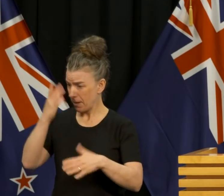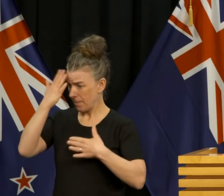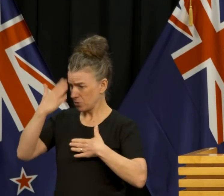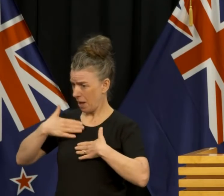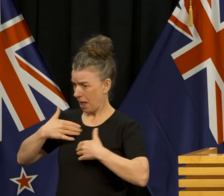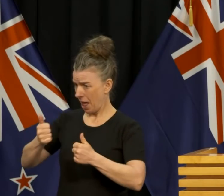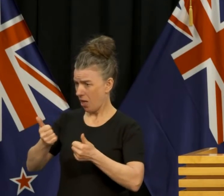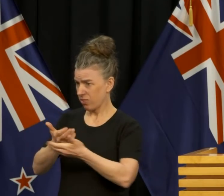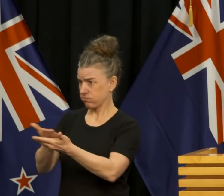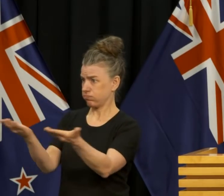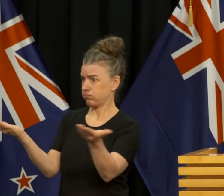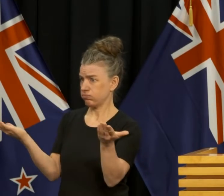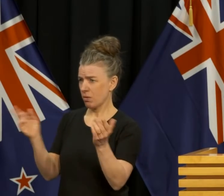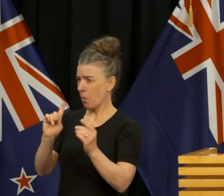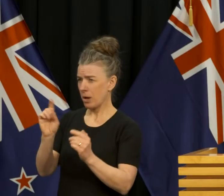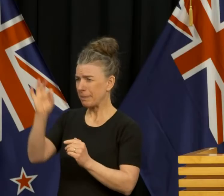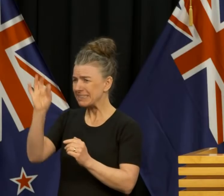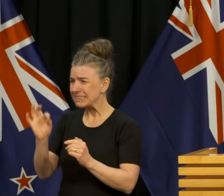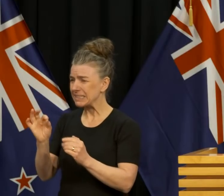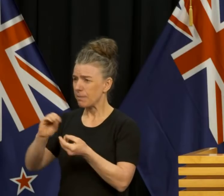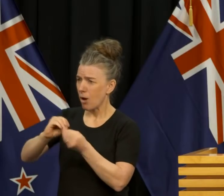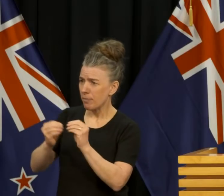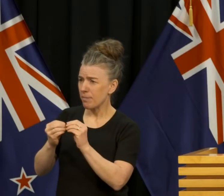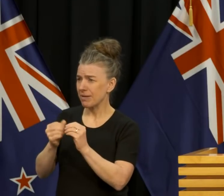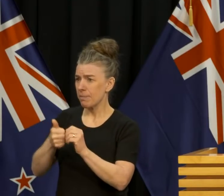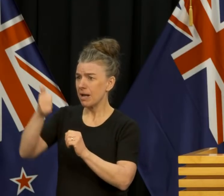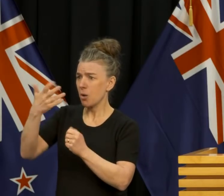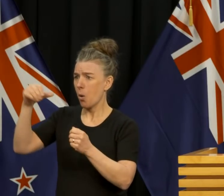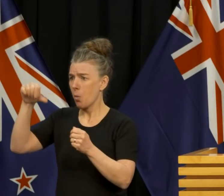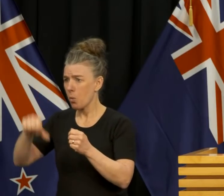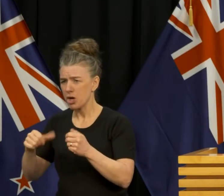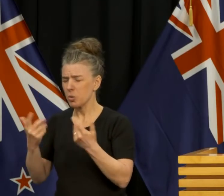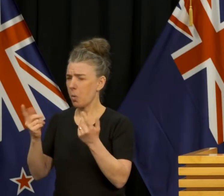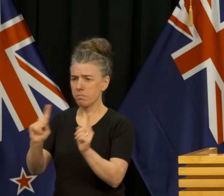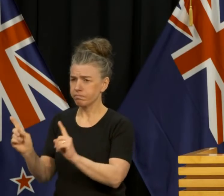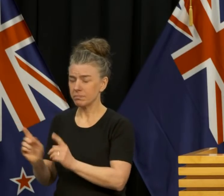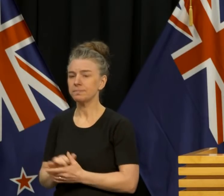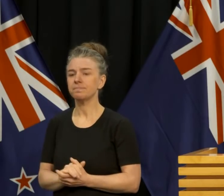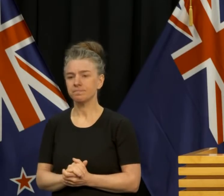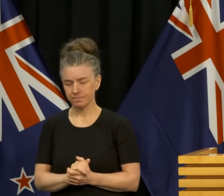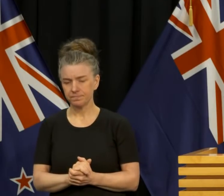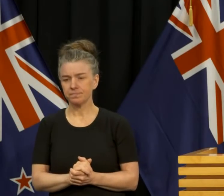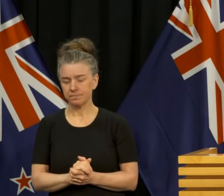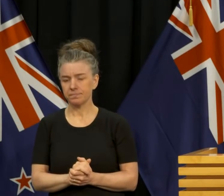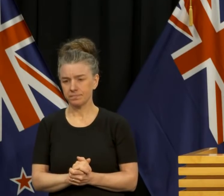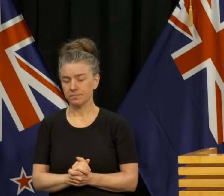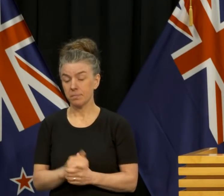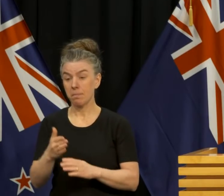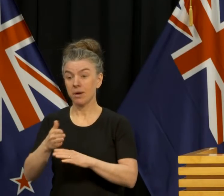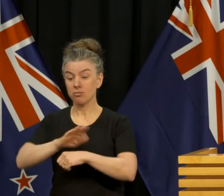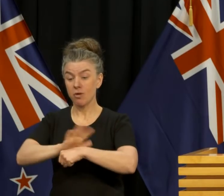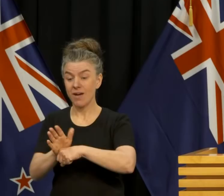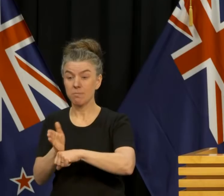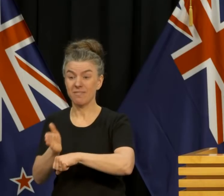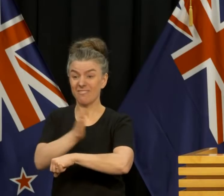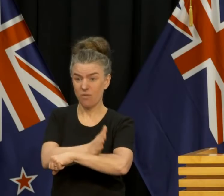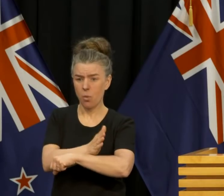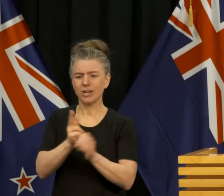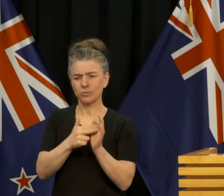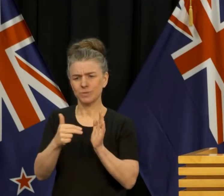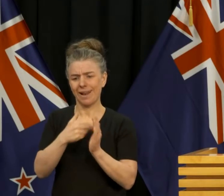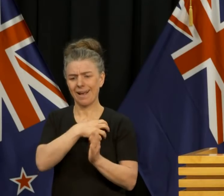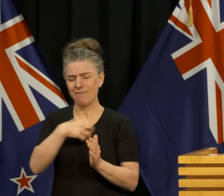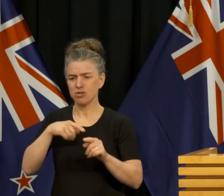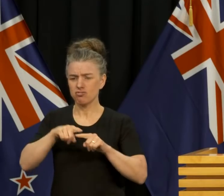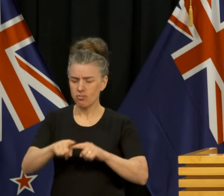some conversations about the level of mental health support that's available. As you'll be aware, even before COVID-19, we were doing some work to make